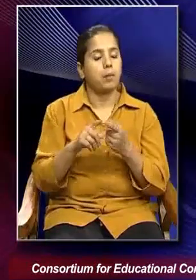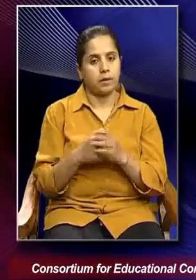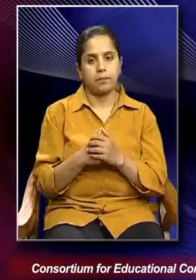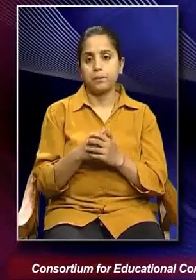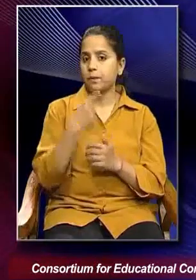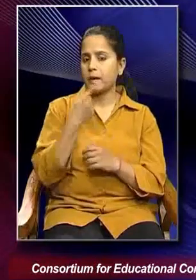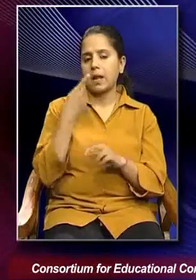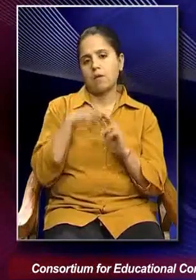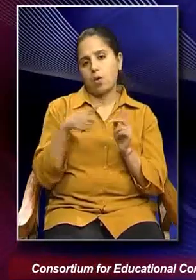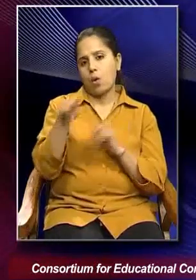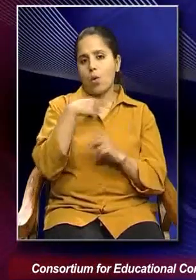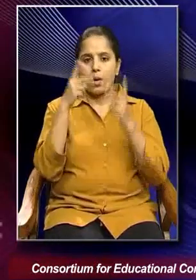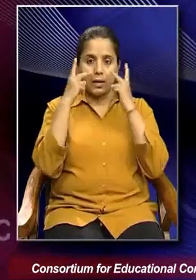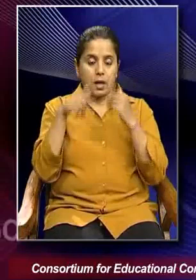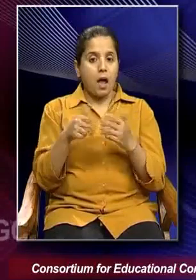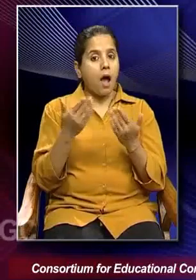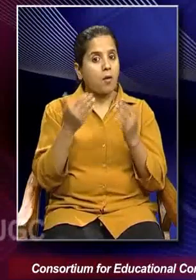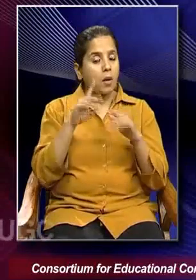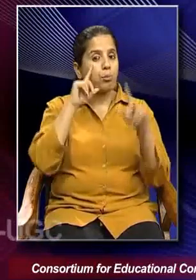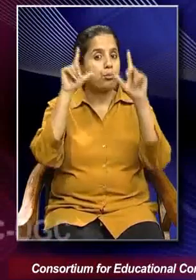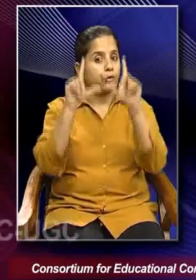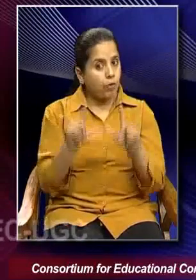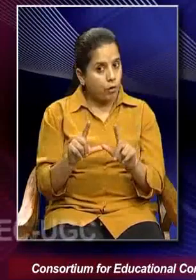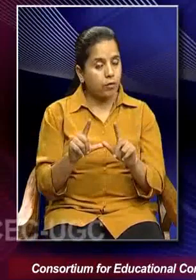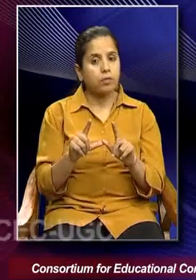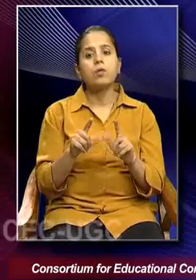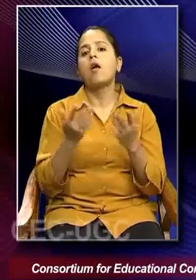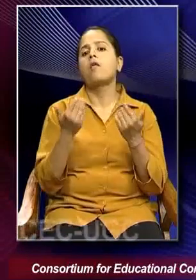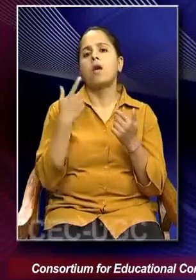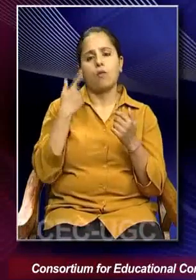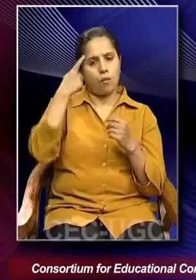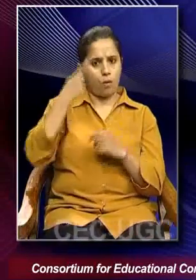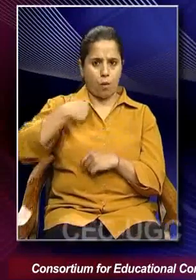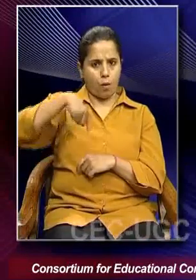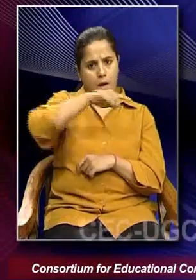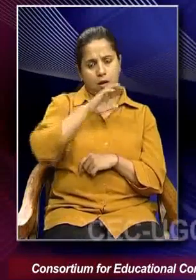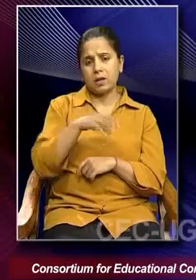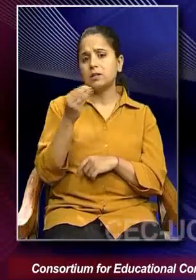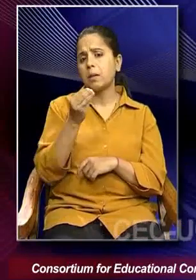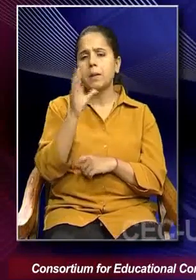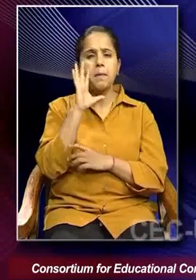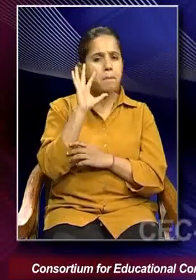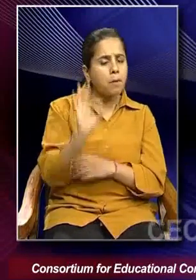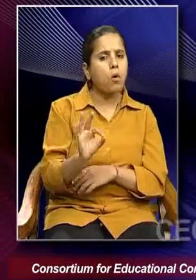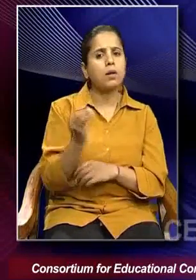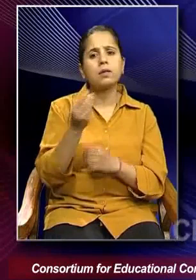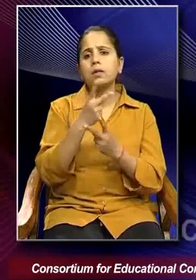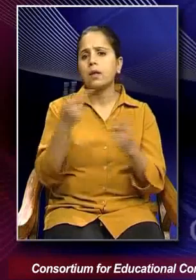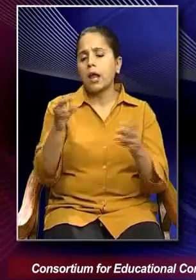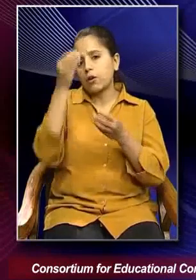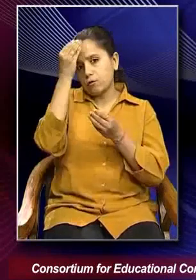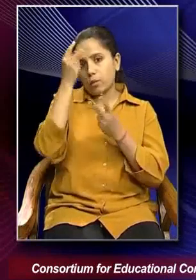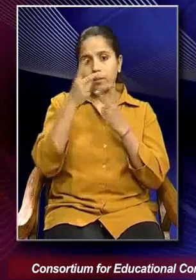So if we look at the available evidences which is available to us, there are some important pieces of